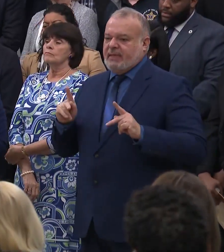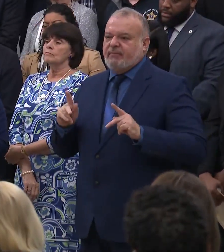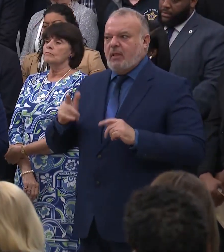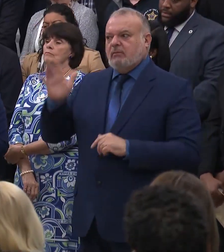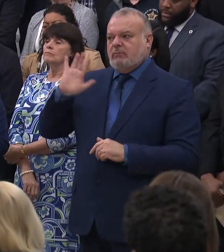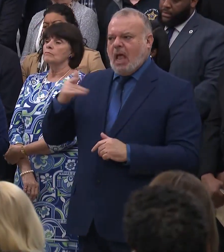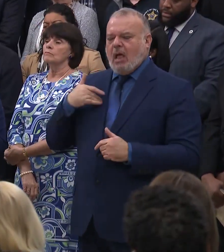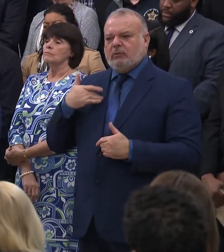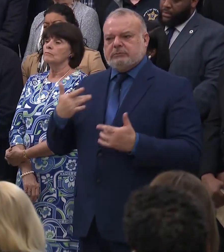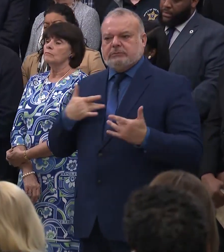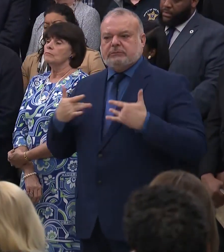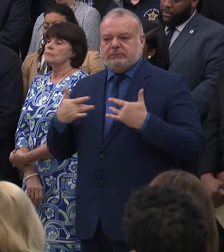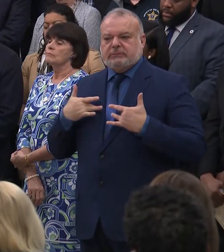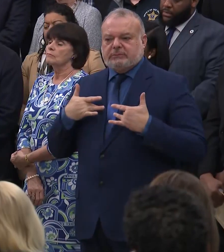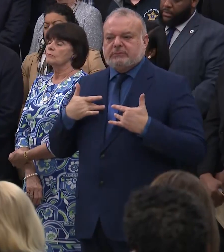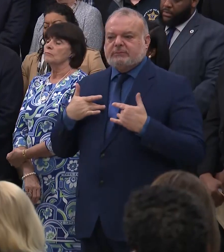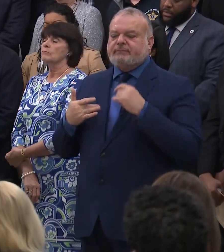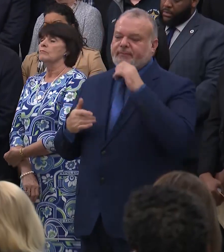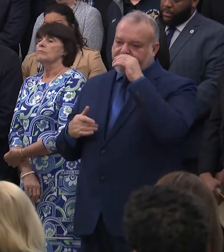use of